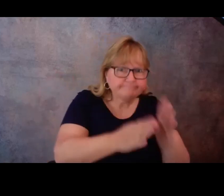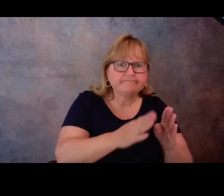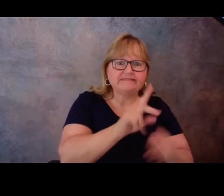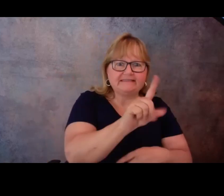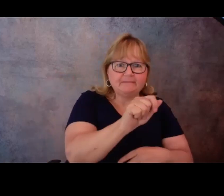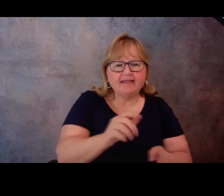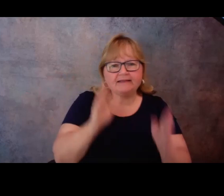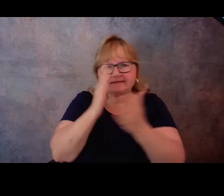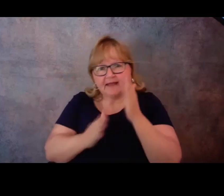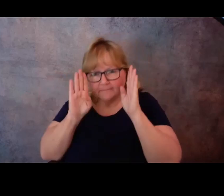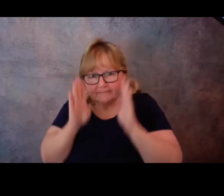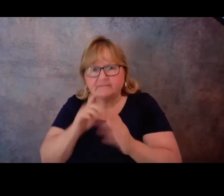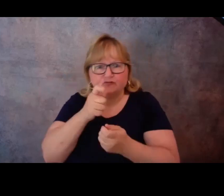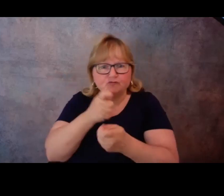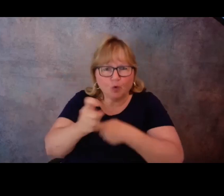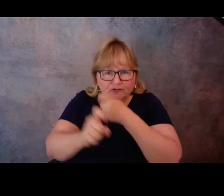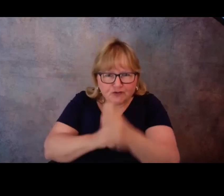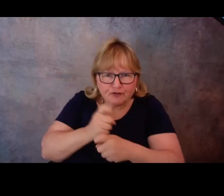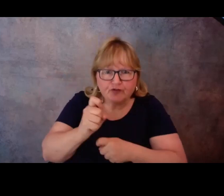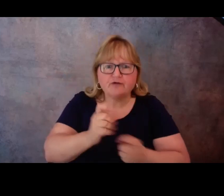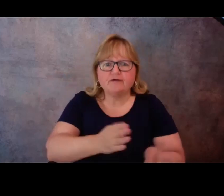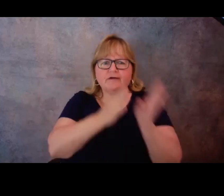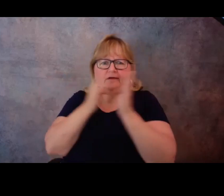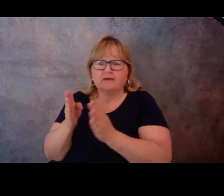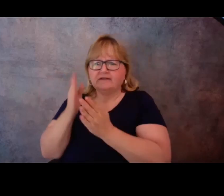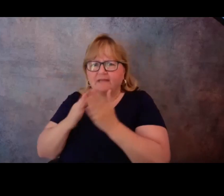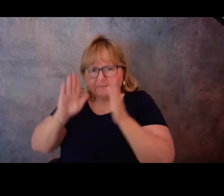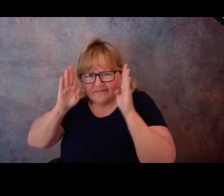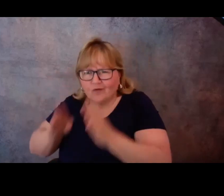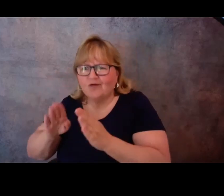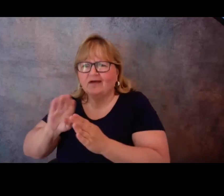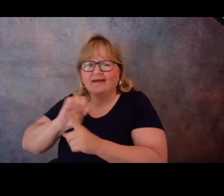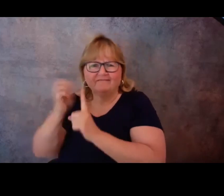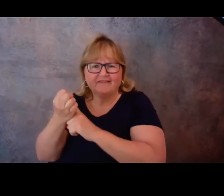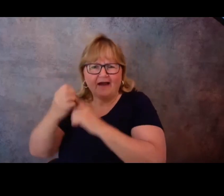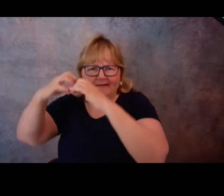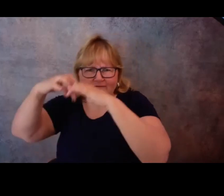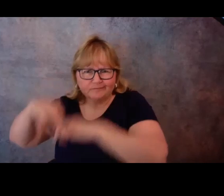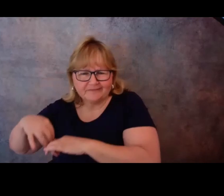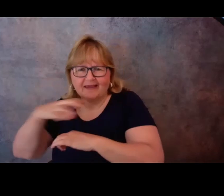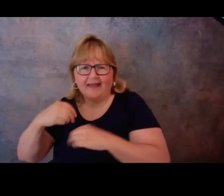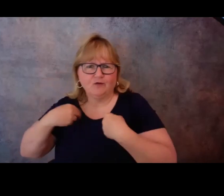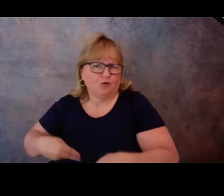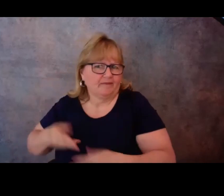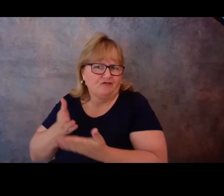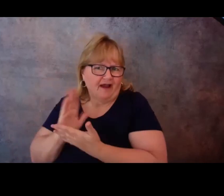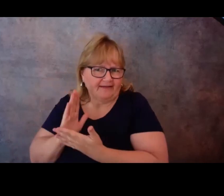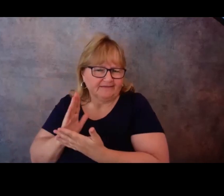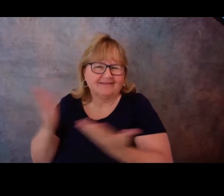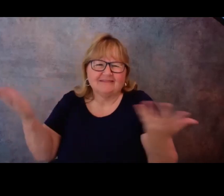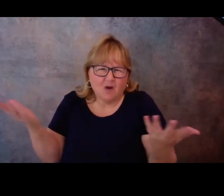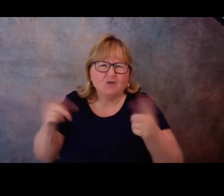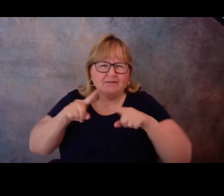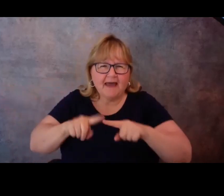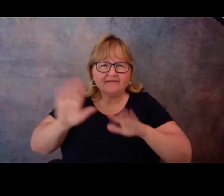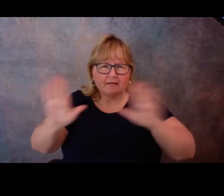disability. Other states could be very focused on environmental degradation and human rights and so forth. So